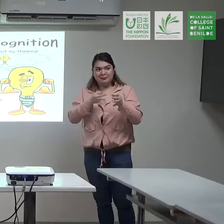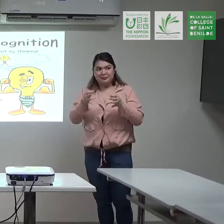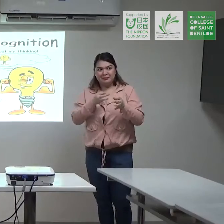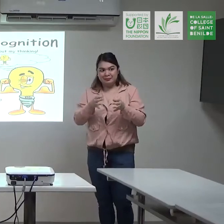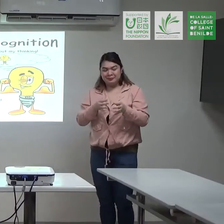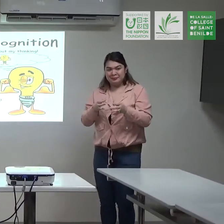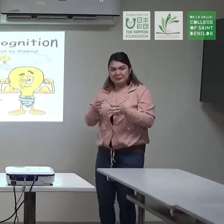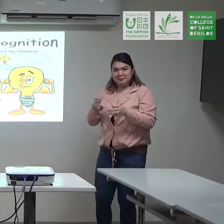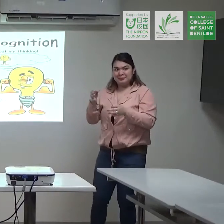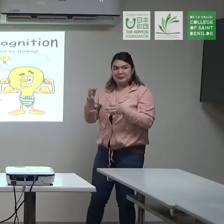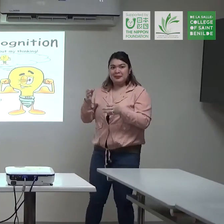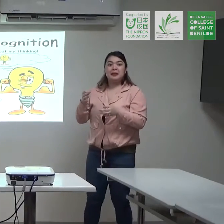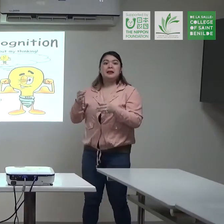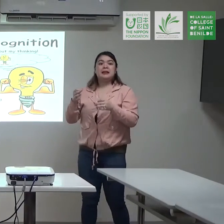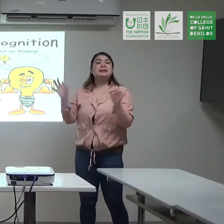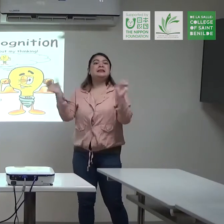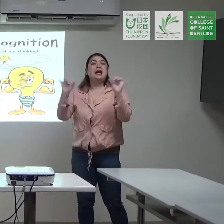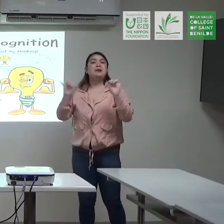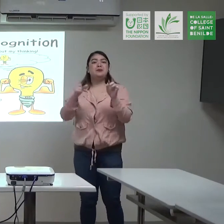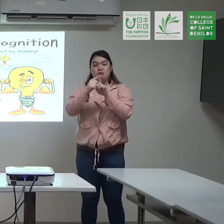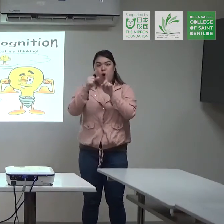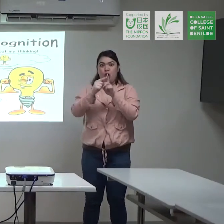simply put, in layman's term,